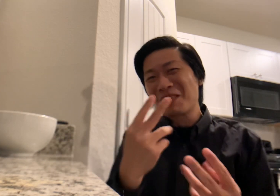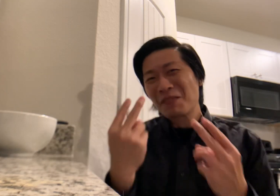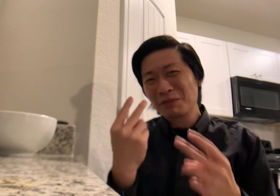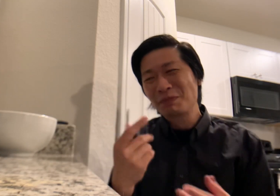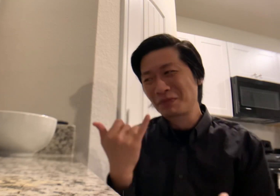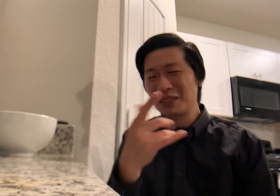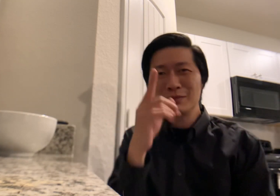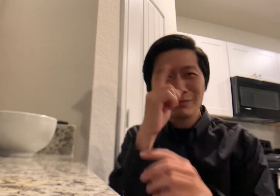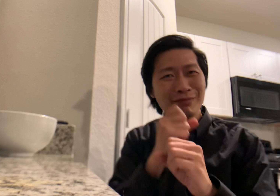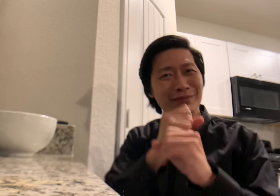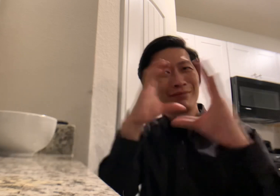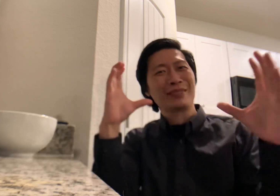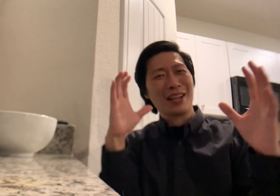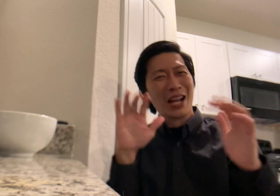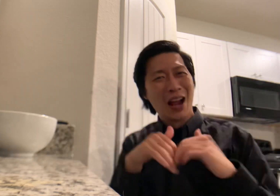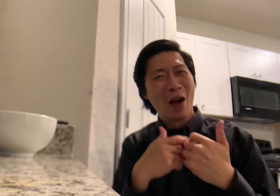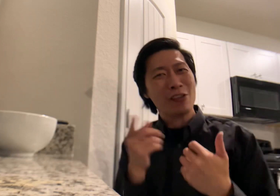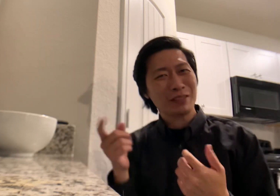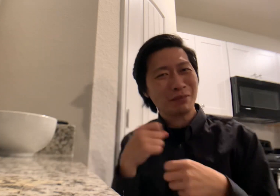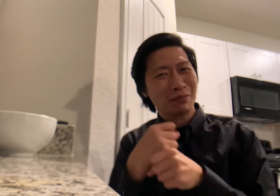you for watching. I hope this helps